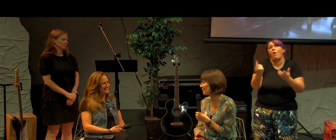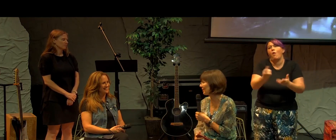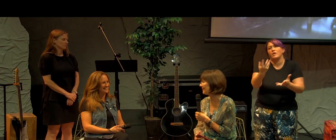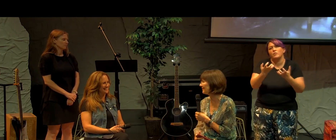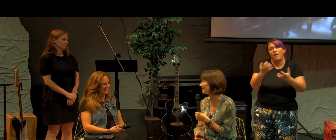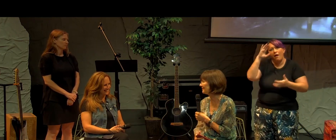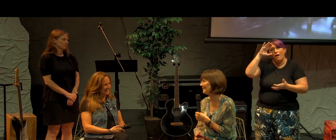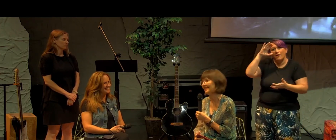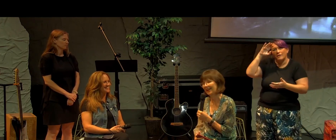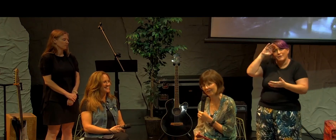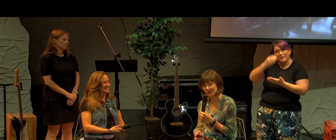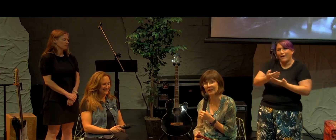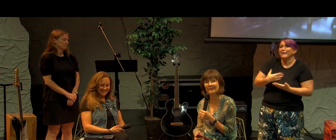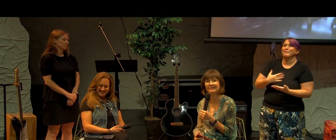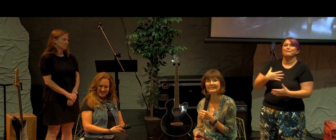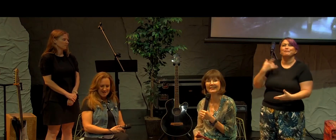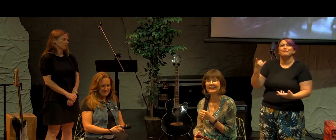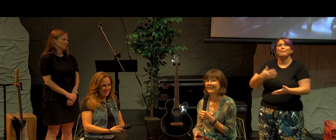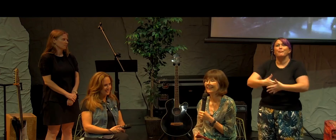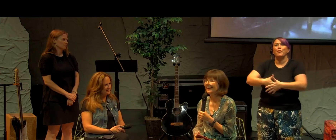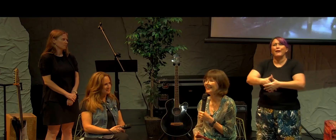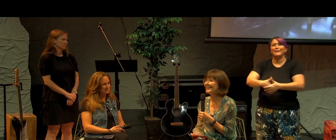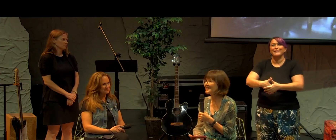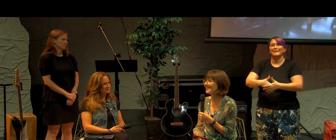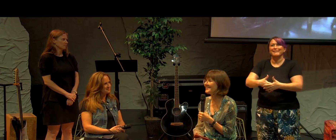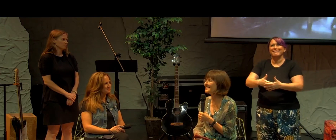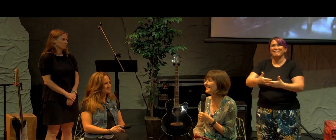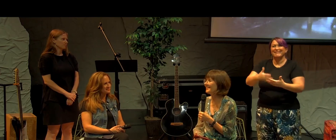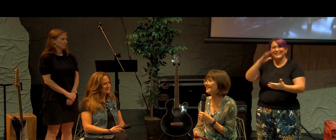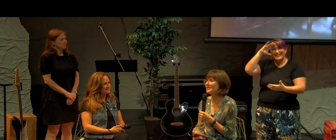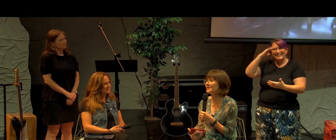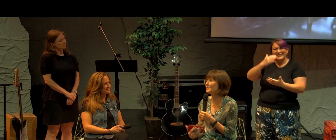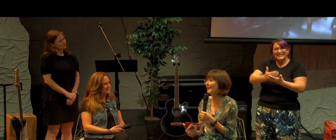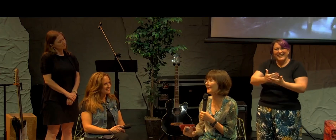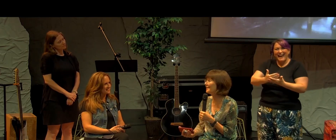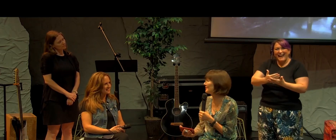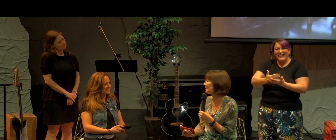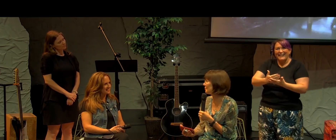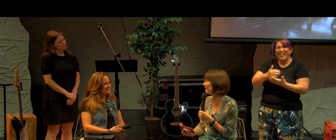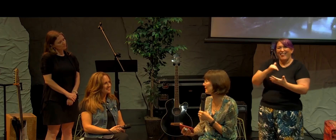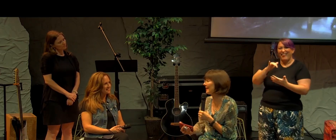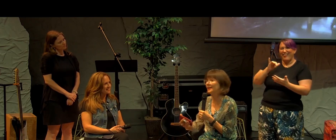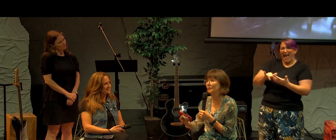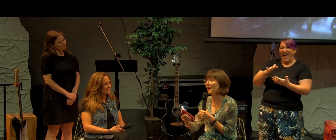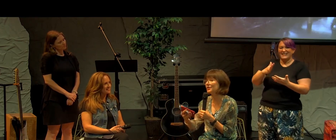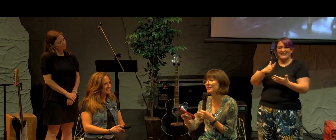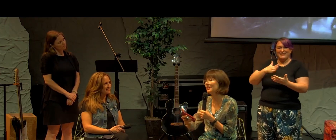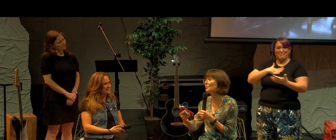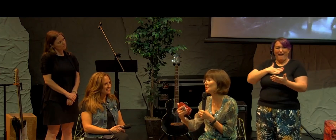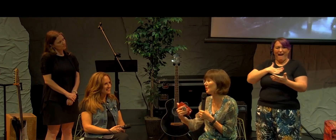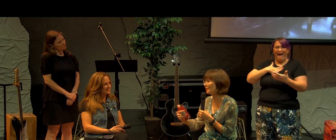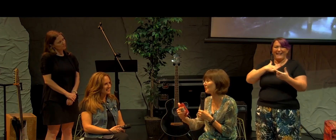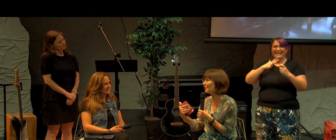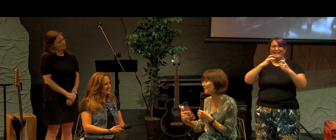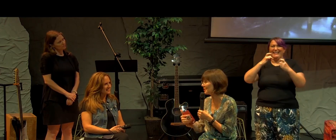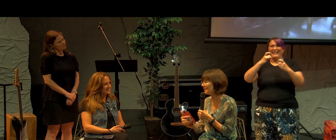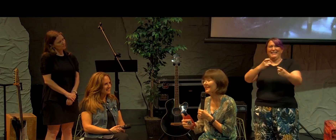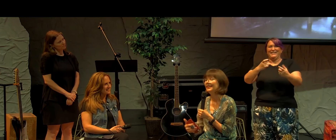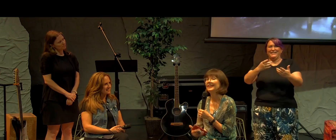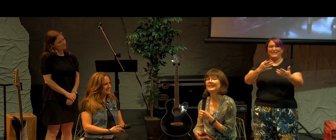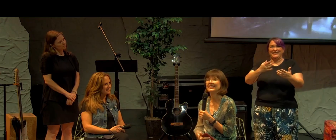gets pregnant. They have their son. And he says, this is my gift, you know, because while she was going through